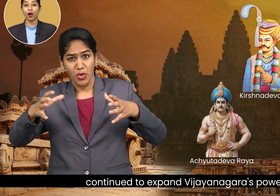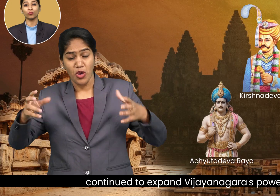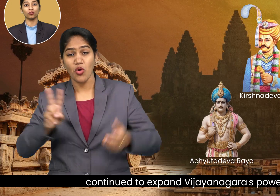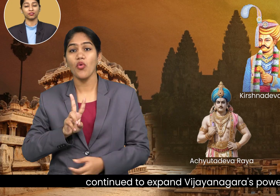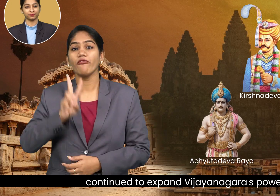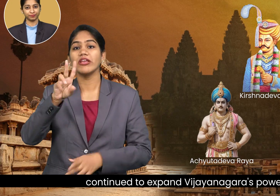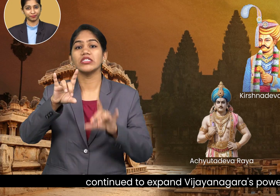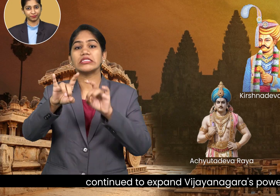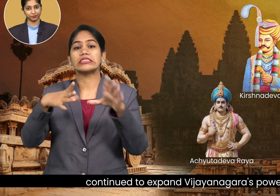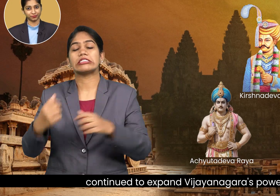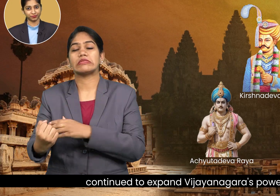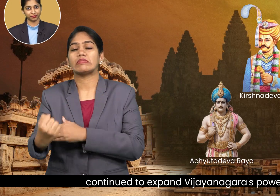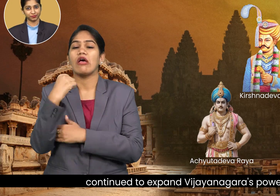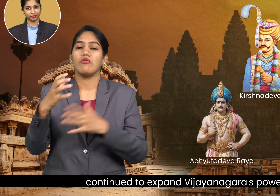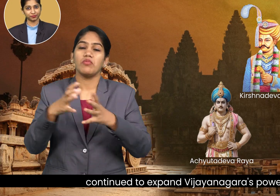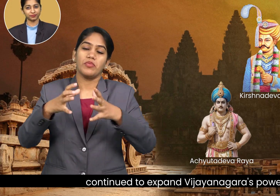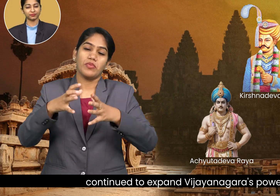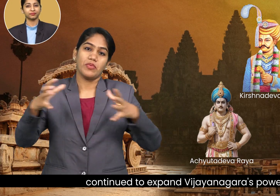Vijayanagara's power.